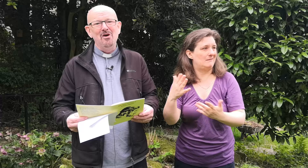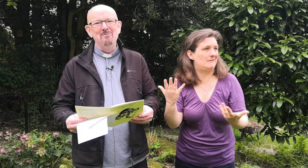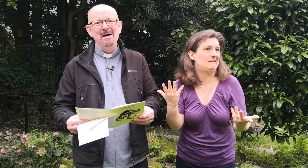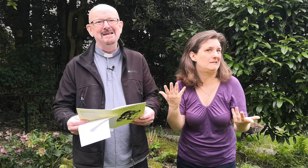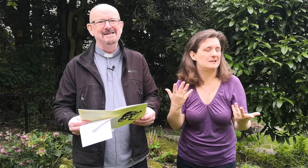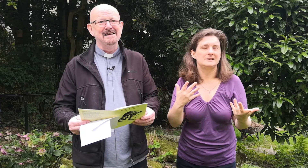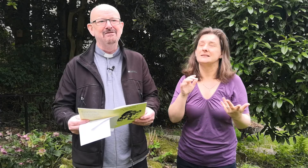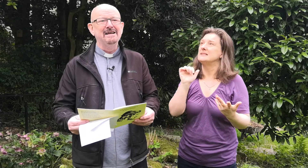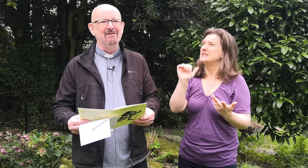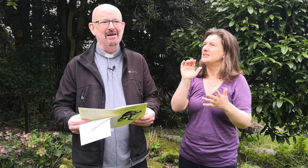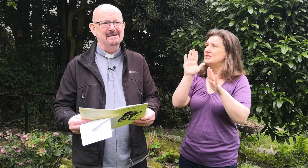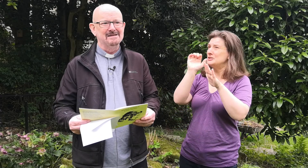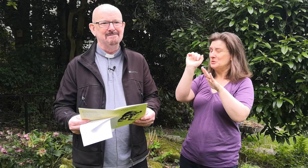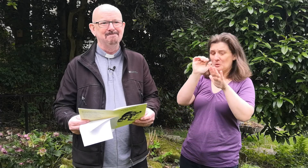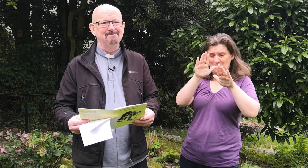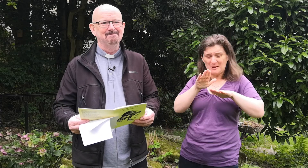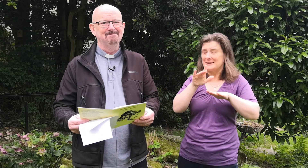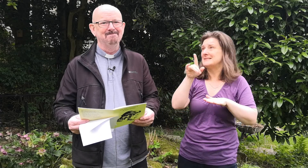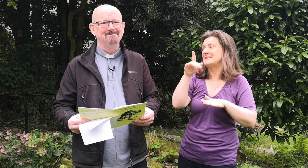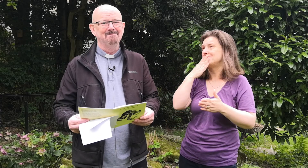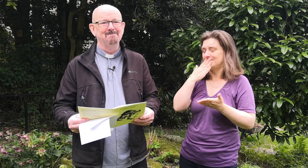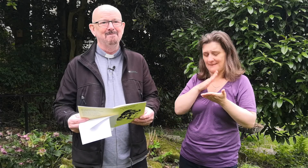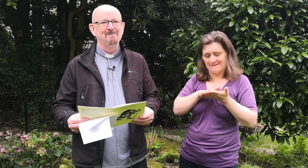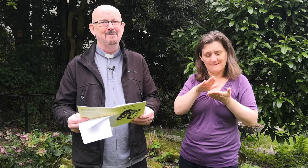In your mercy, forgive us.